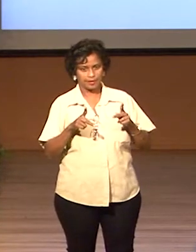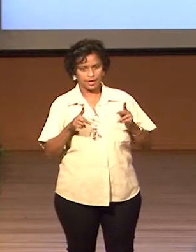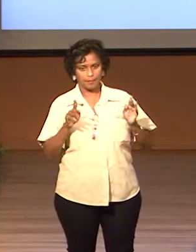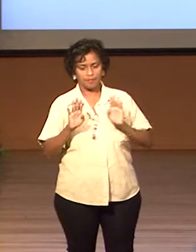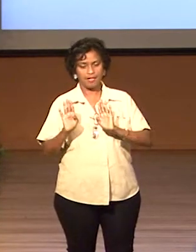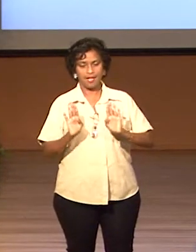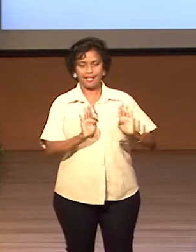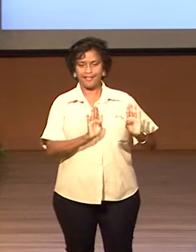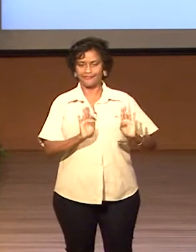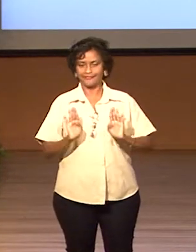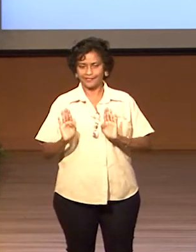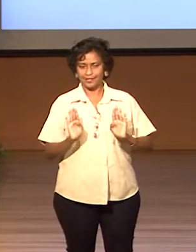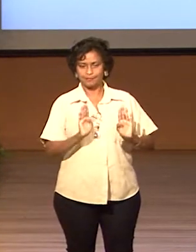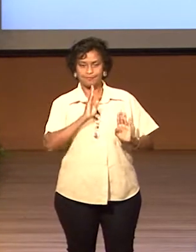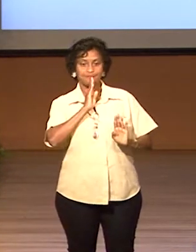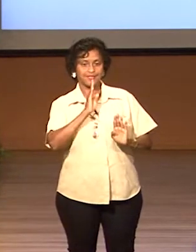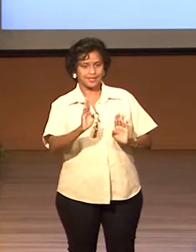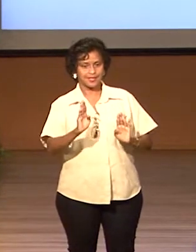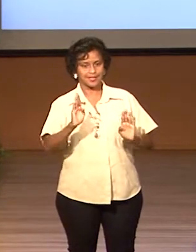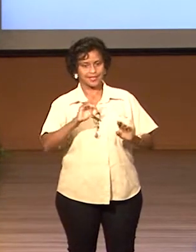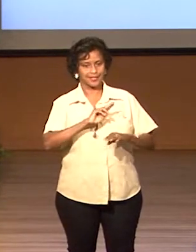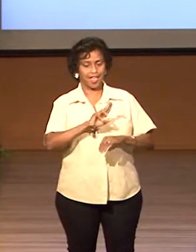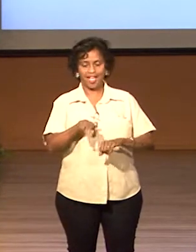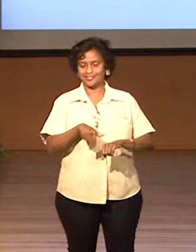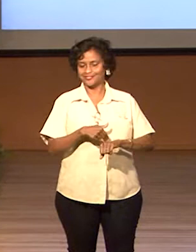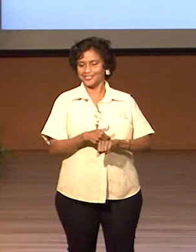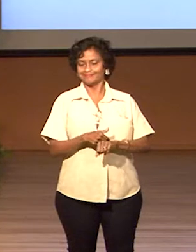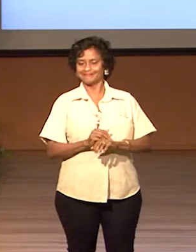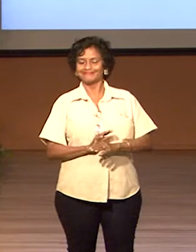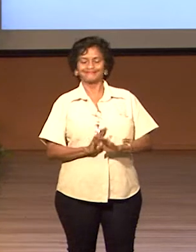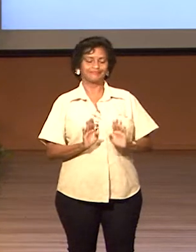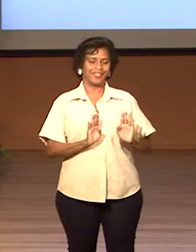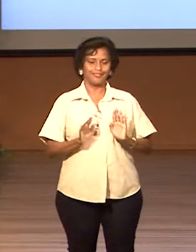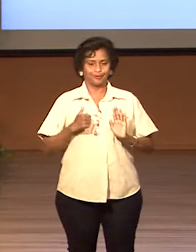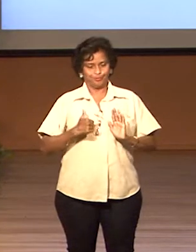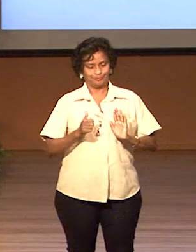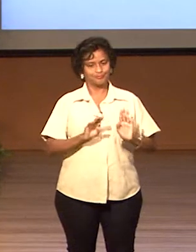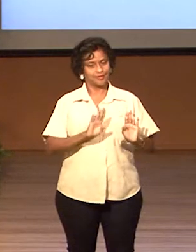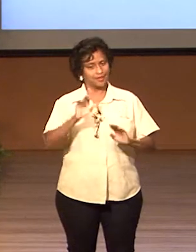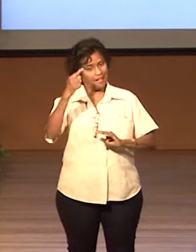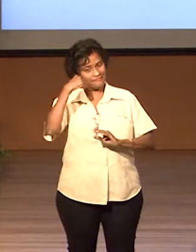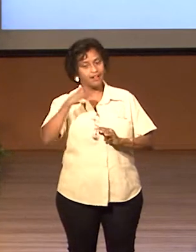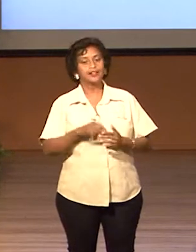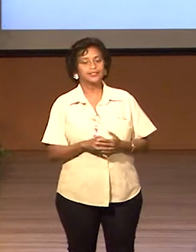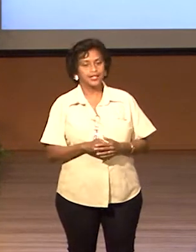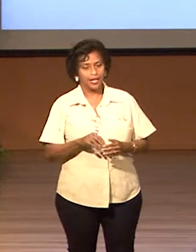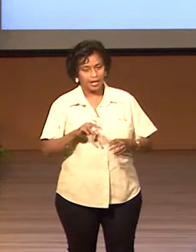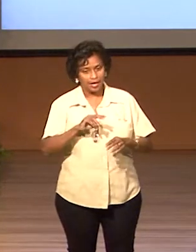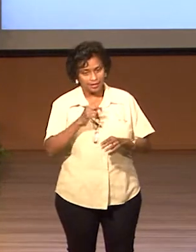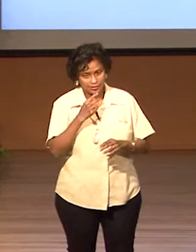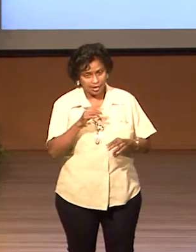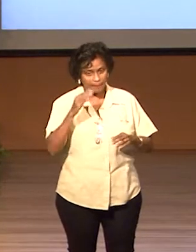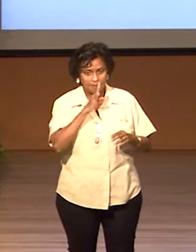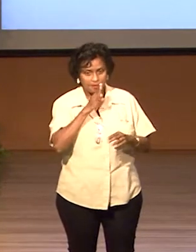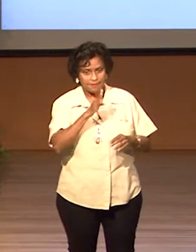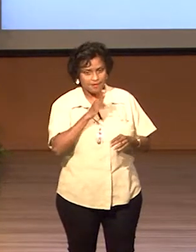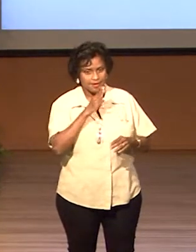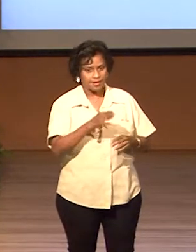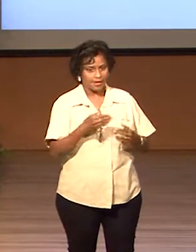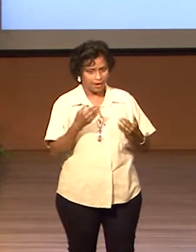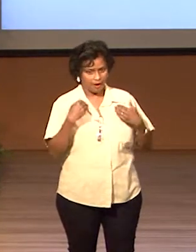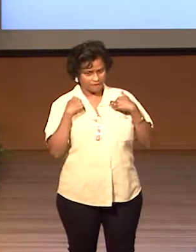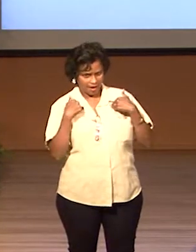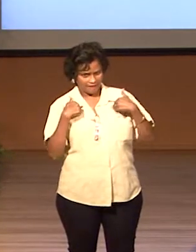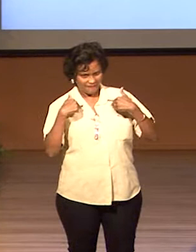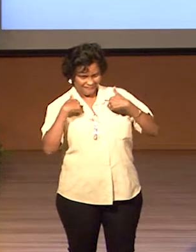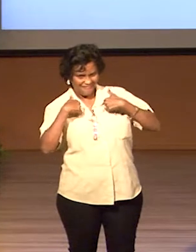And he says, if you seek to have all the time, you lose your inner self. And the point of being is even more